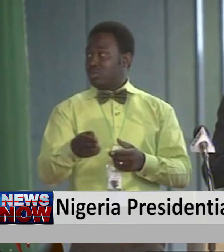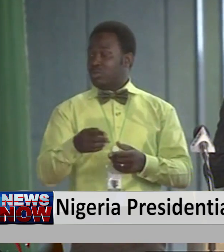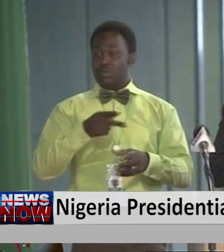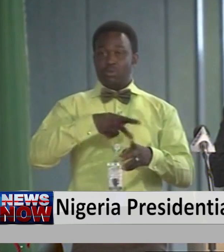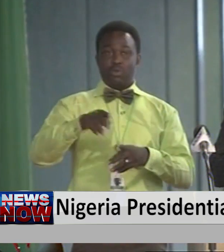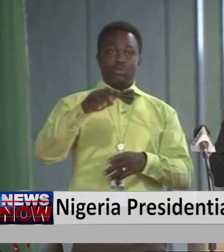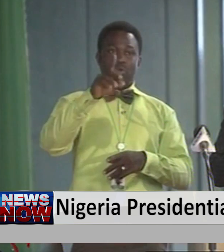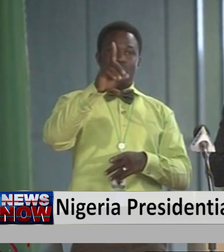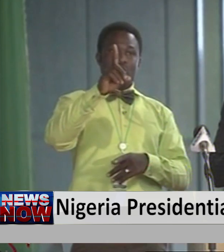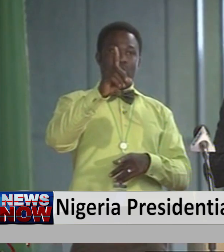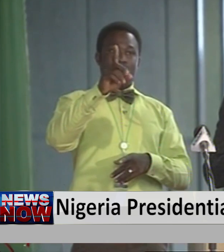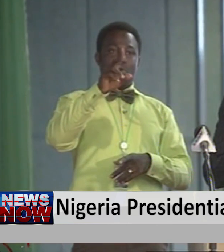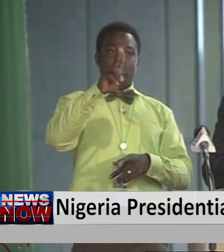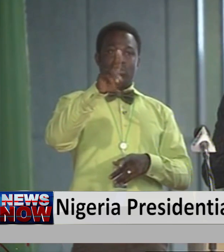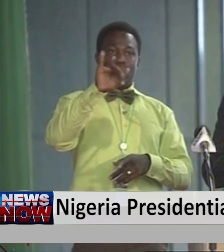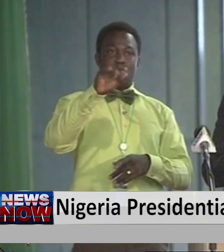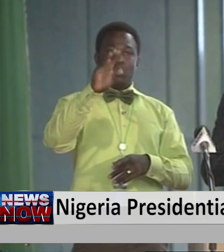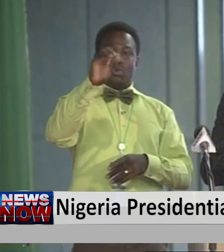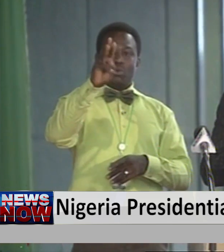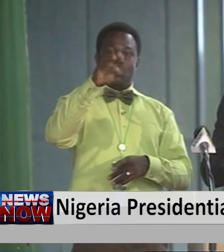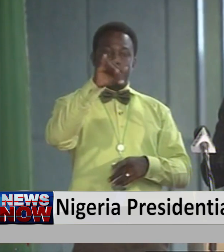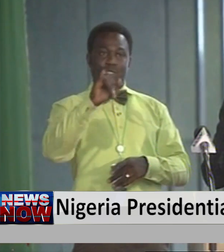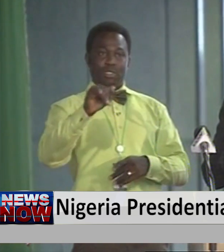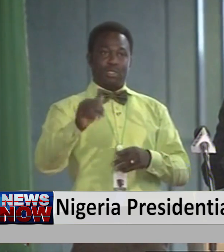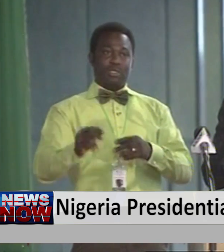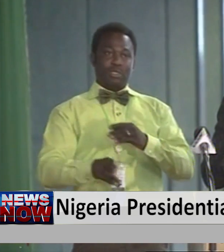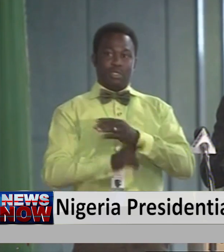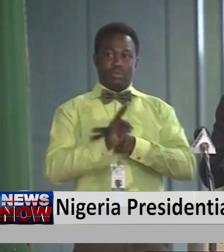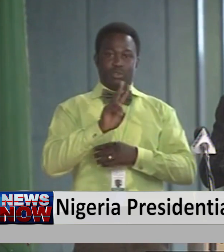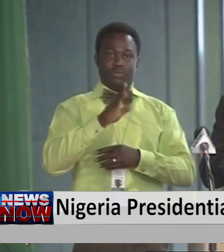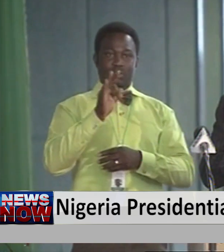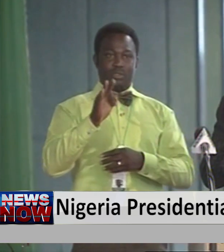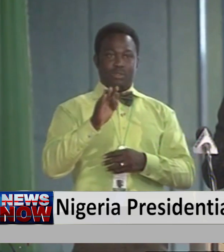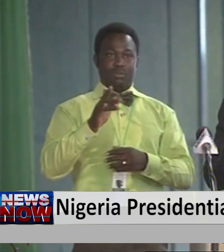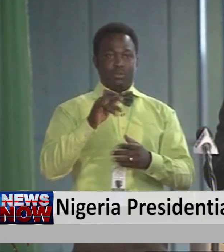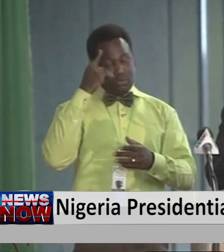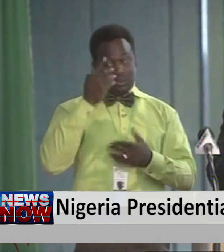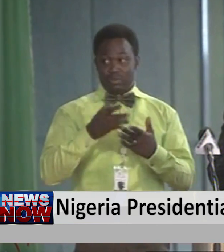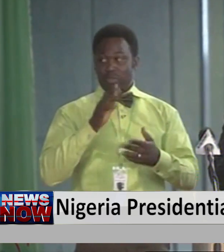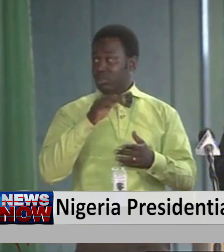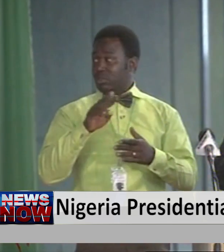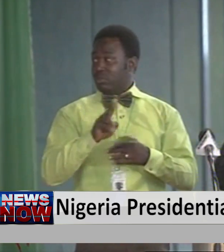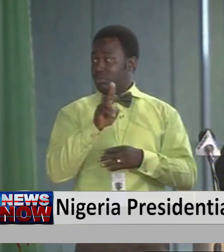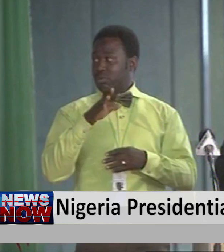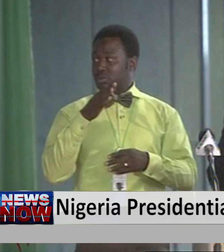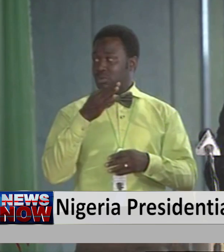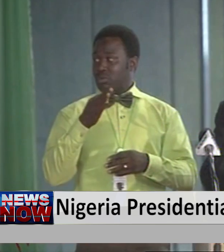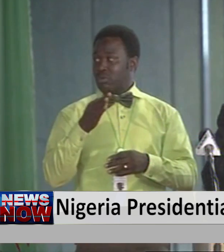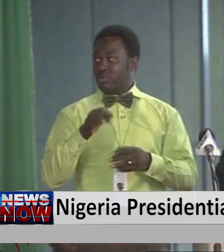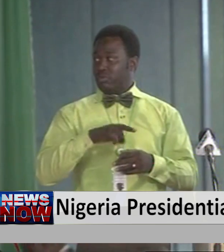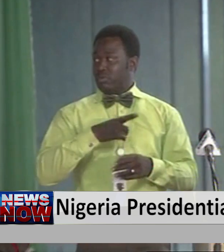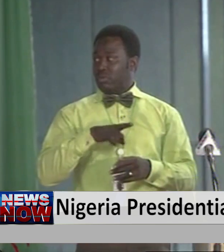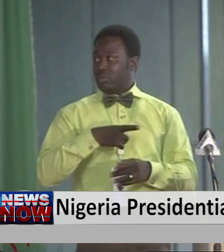Professor Duro Oni is the Deputy Vice Chancellor for Management Services at the University of